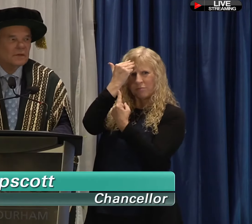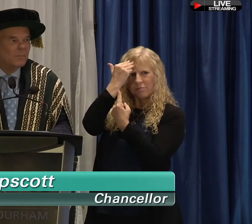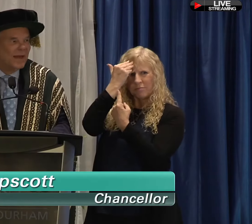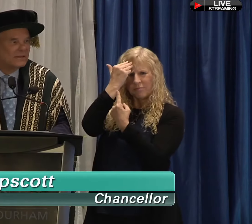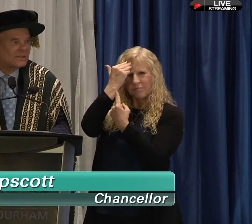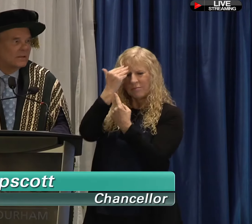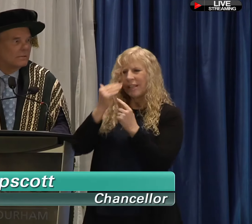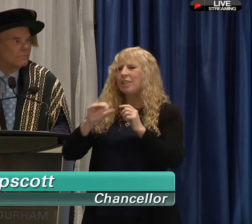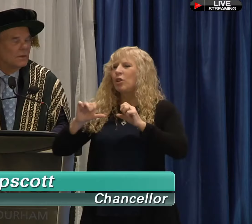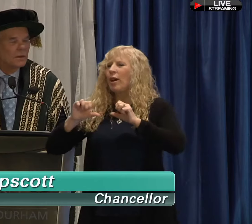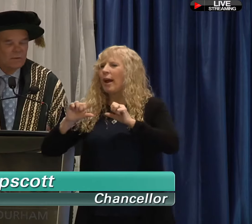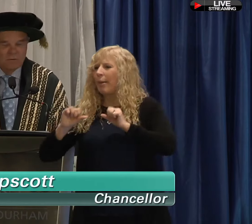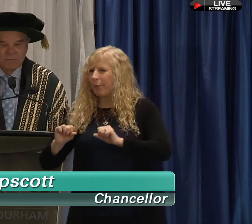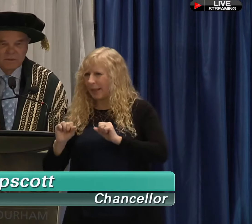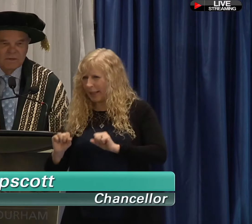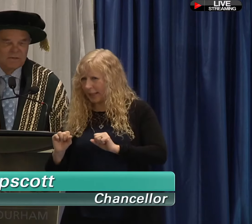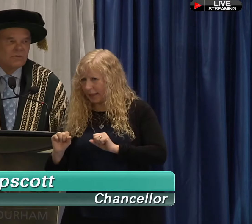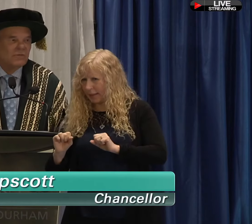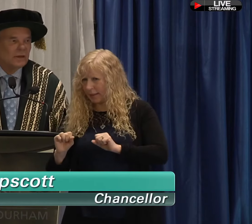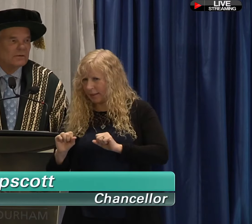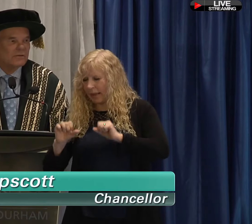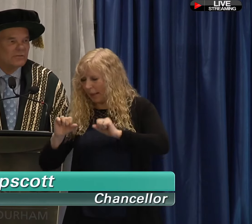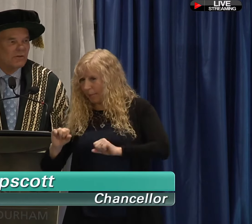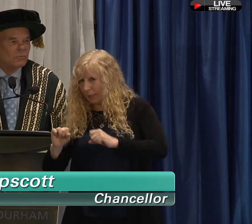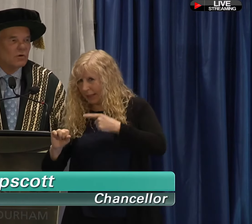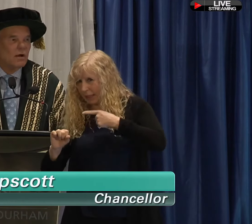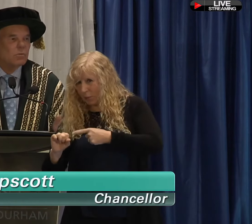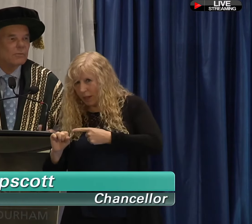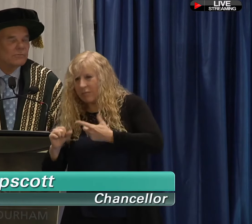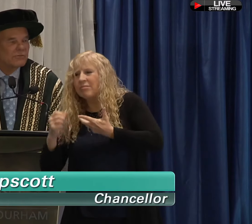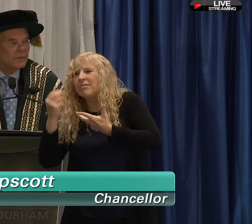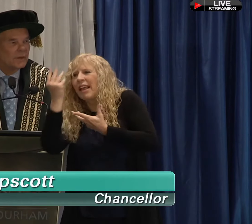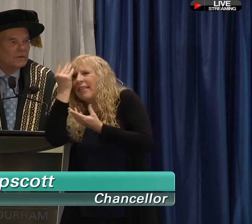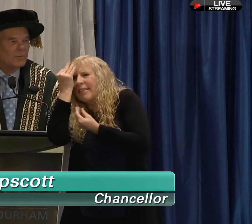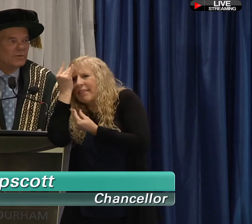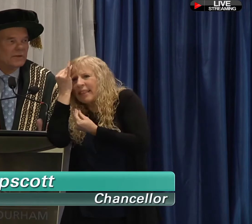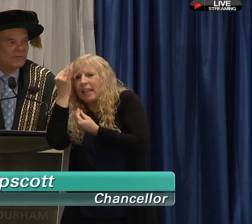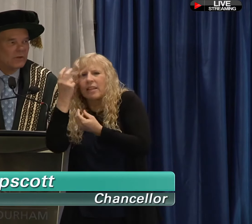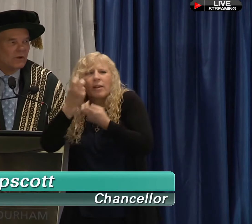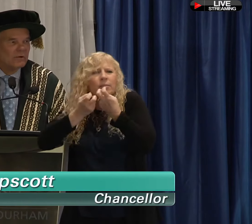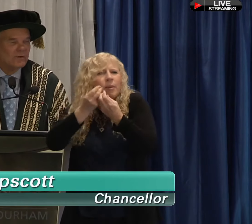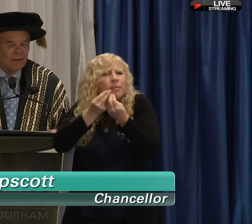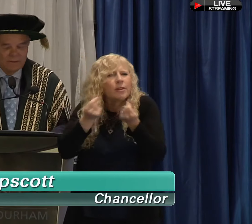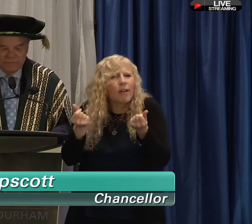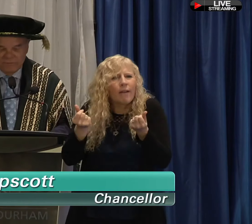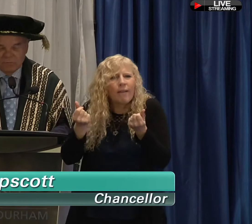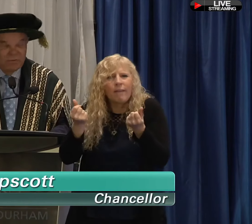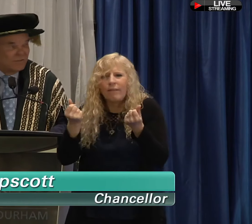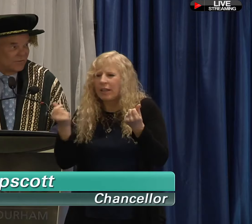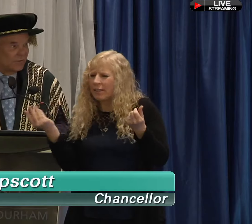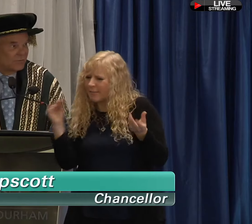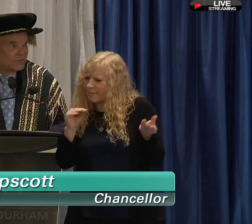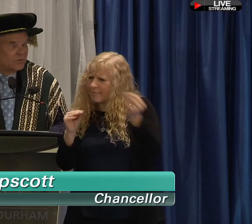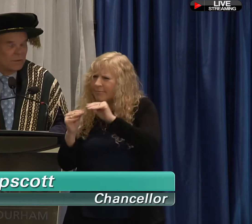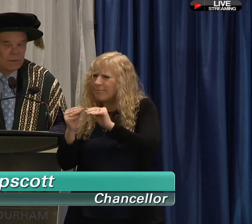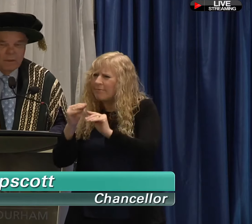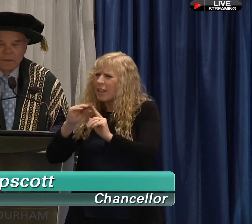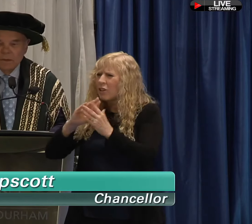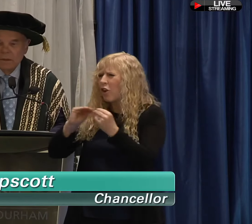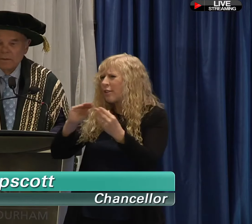your capacity. Your ability to think, to solve problems, to put things in context, to